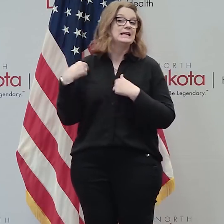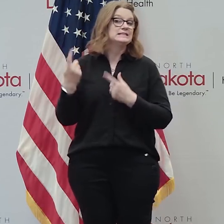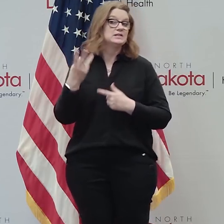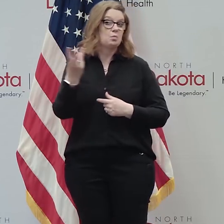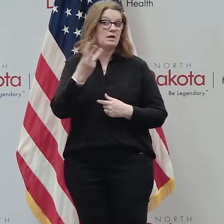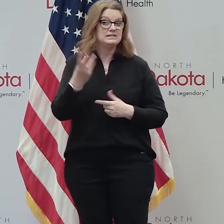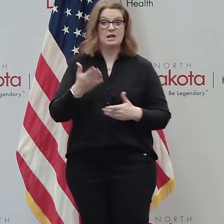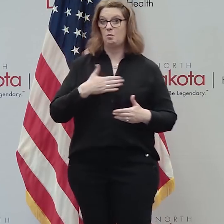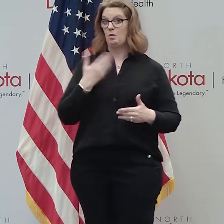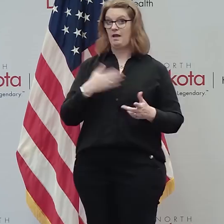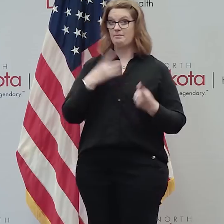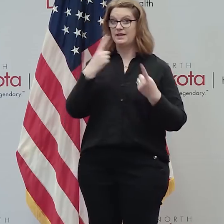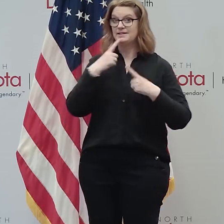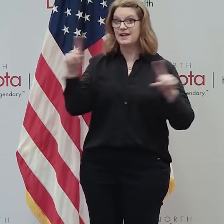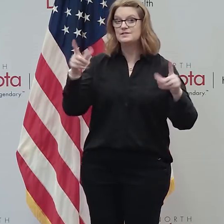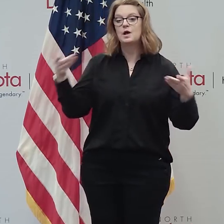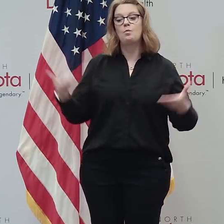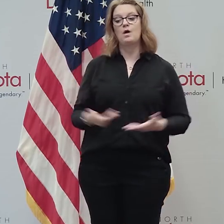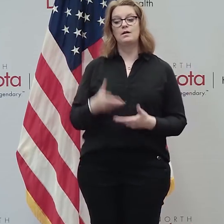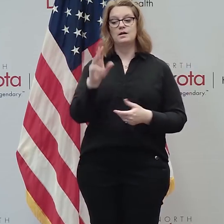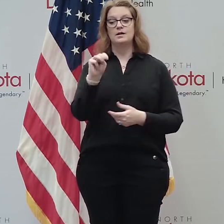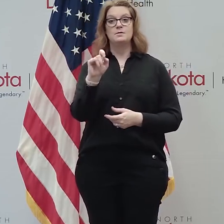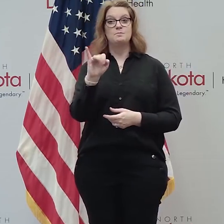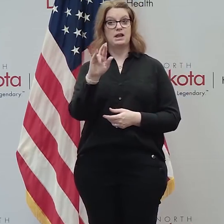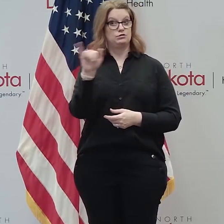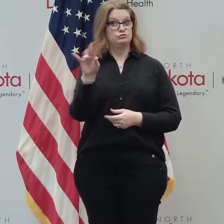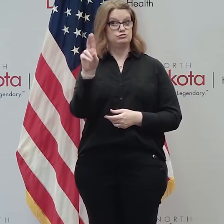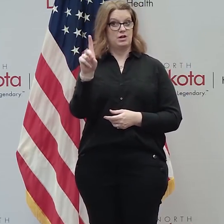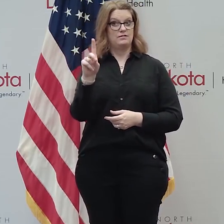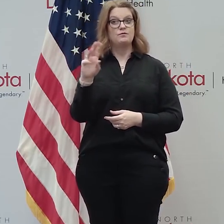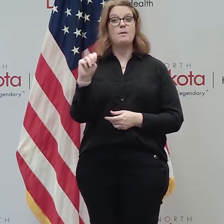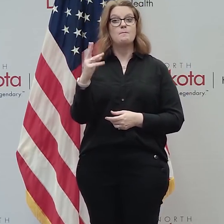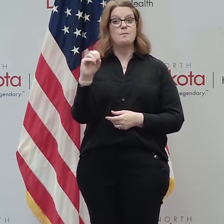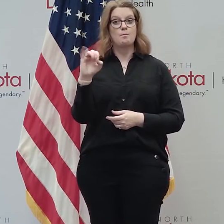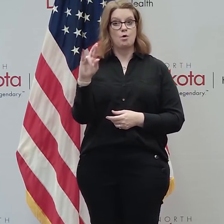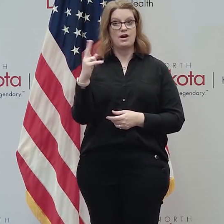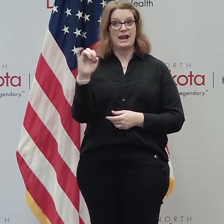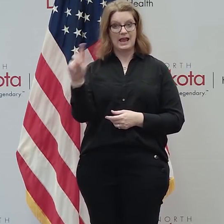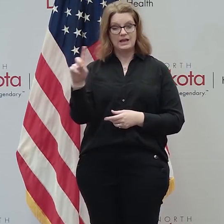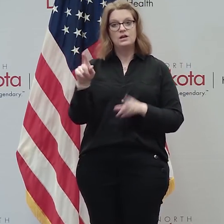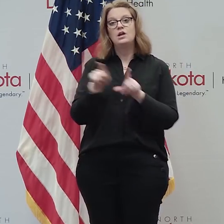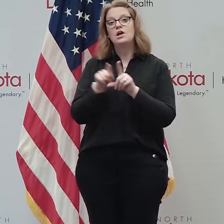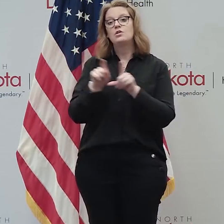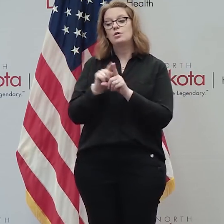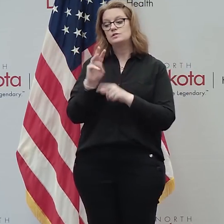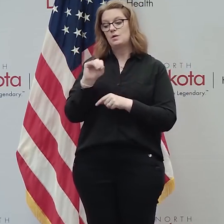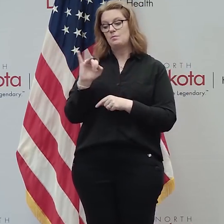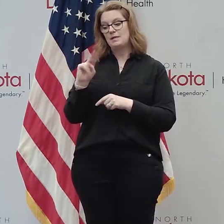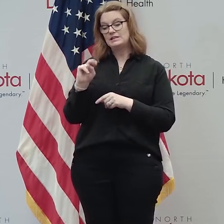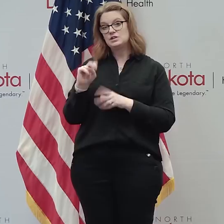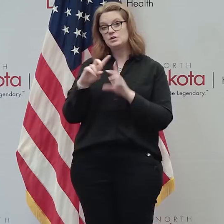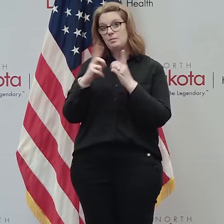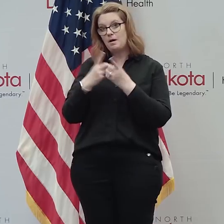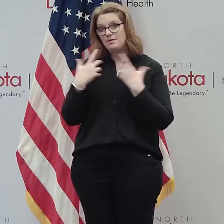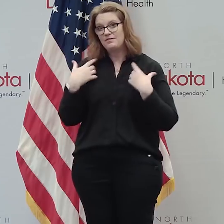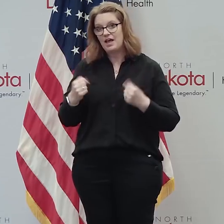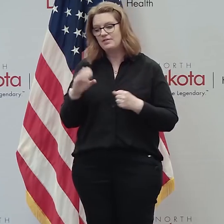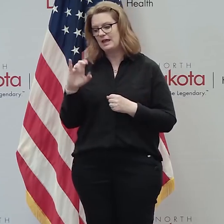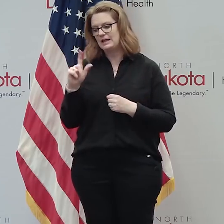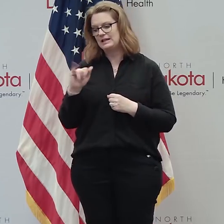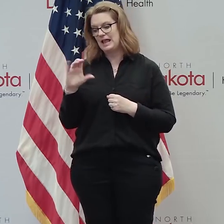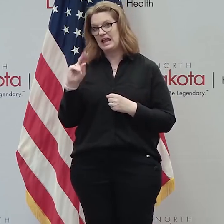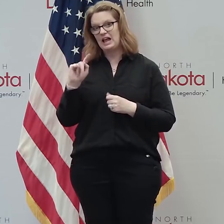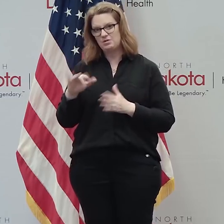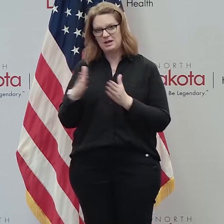pleased to announce and would welcome Mayor Judd of Moorhead, Minnesota, and representatives from the Minnesota Department of Health and Clay County Public Health.